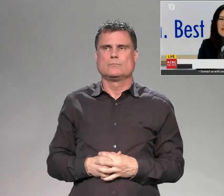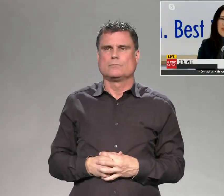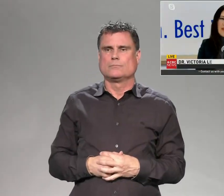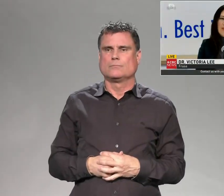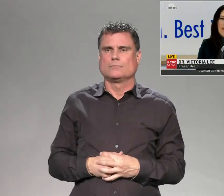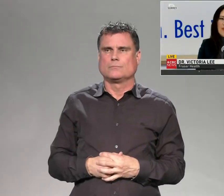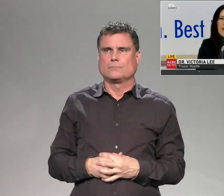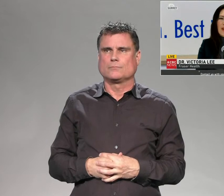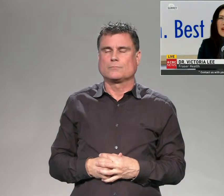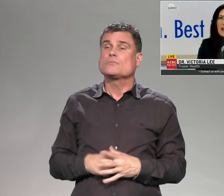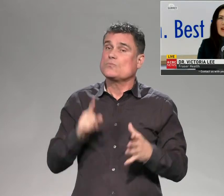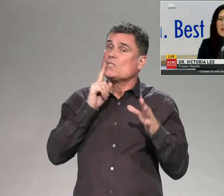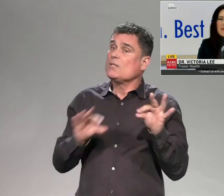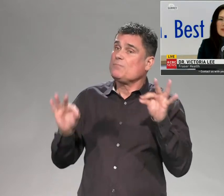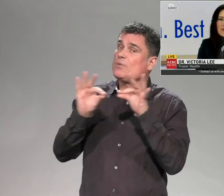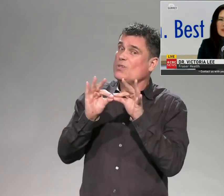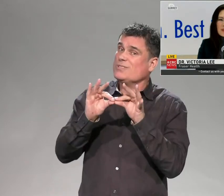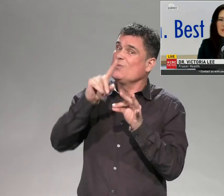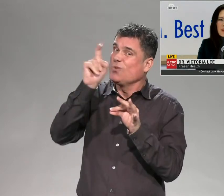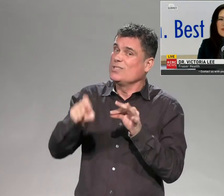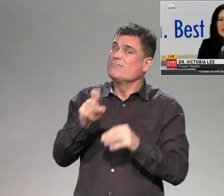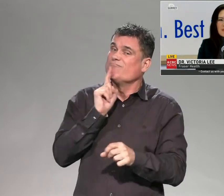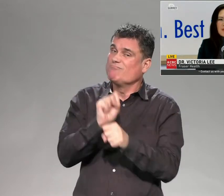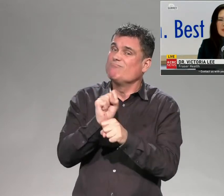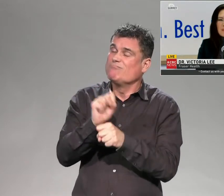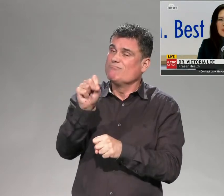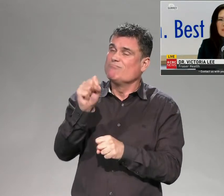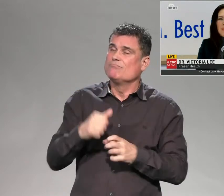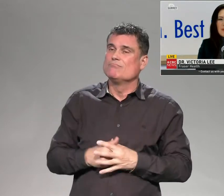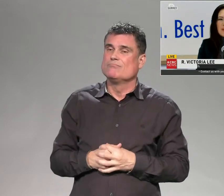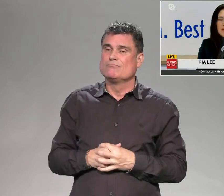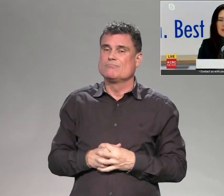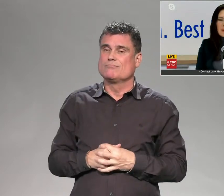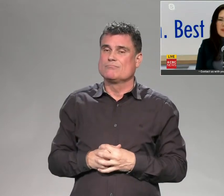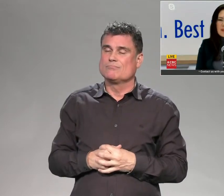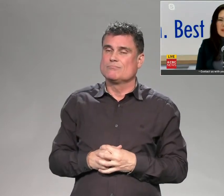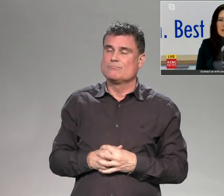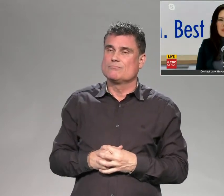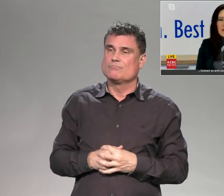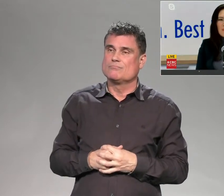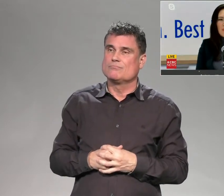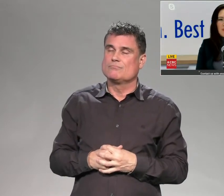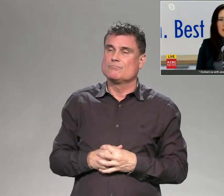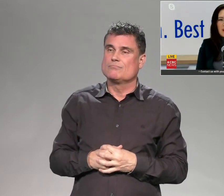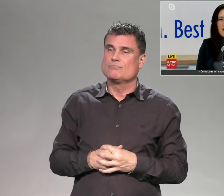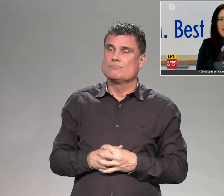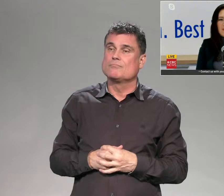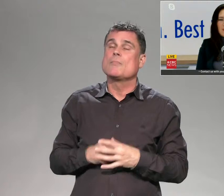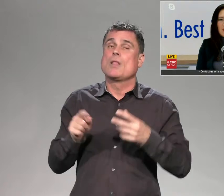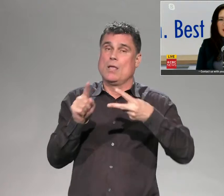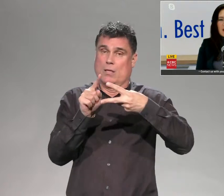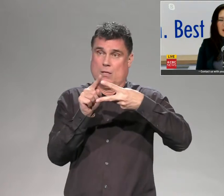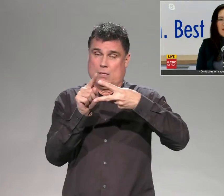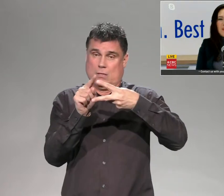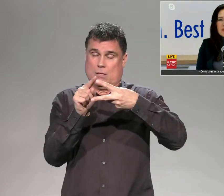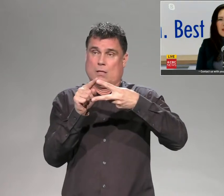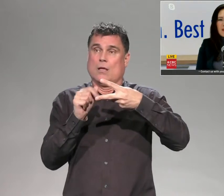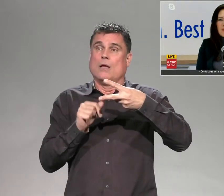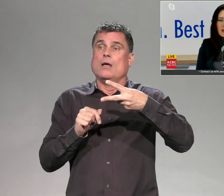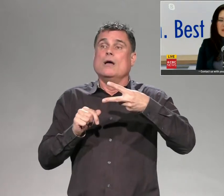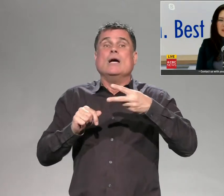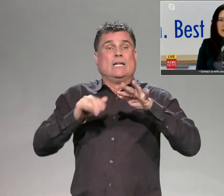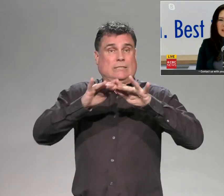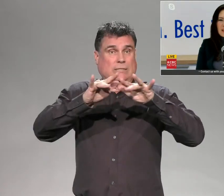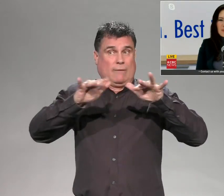I'll tackle the first question around diverse populations, because it's a very important area for Fraser